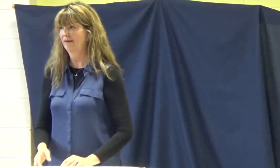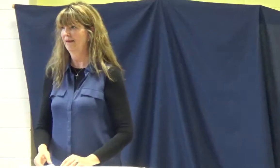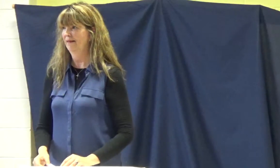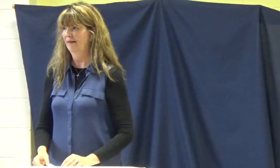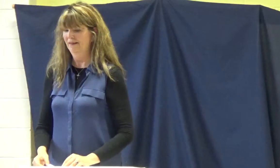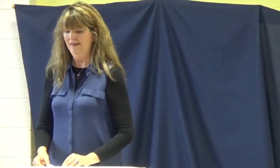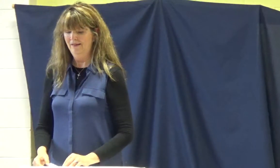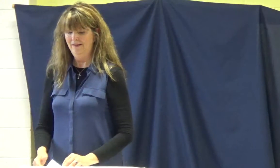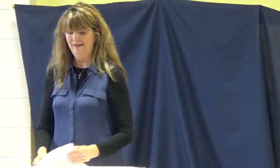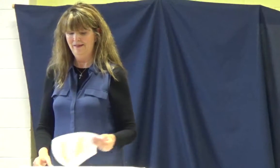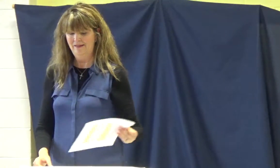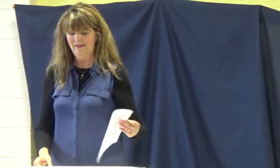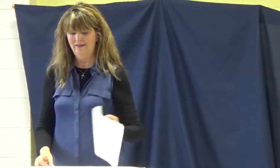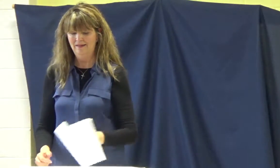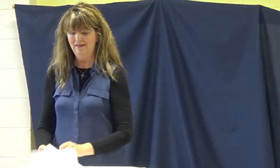to sin and death.